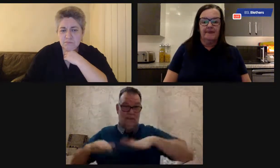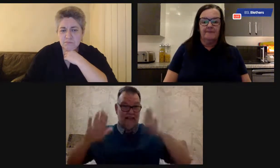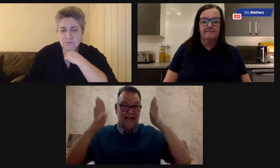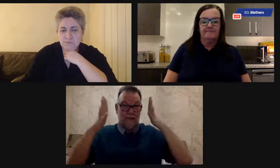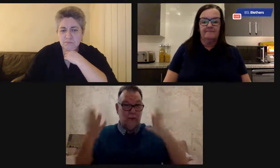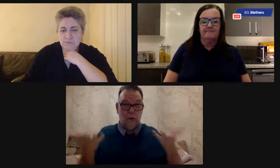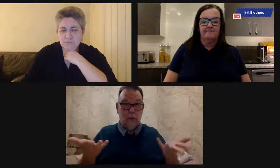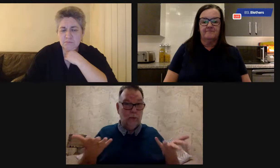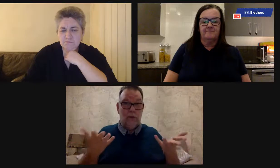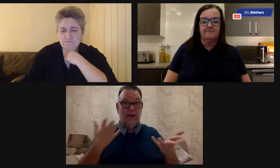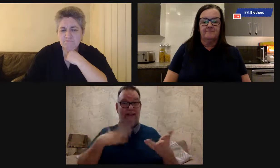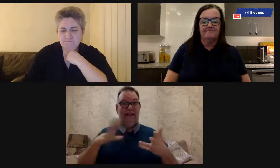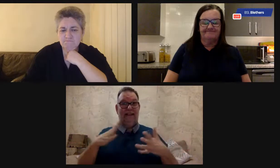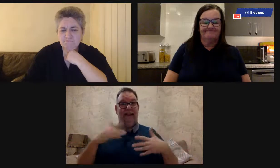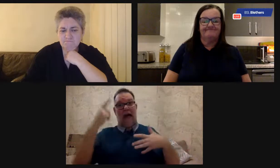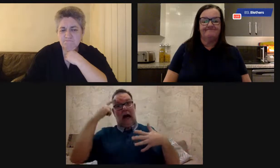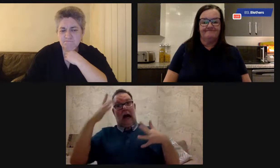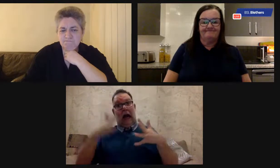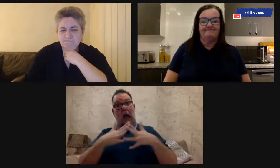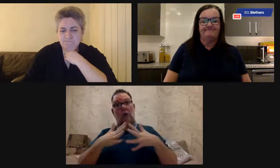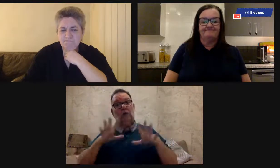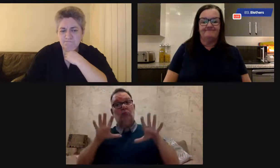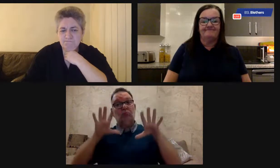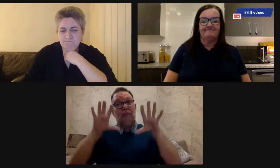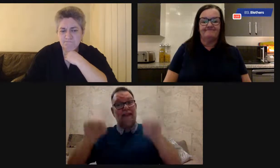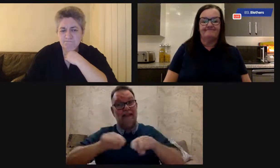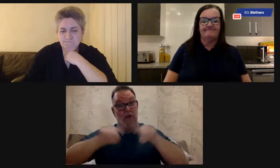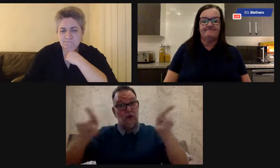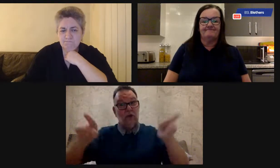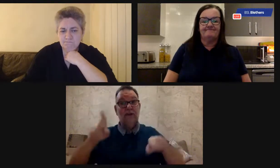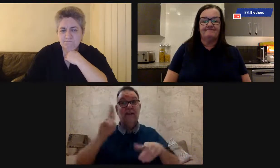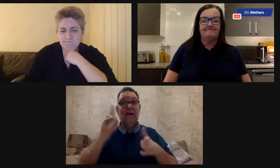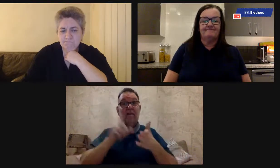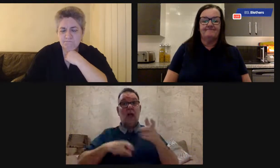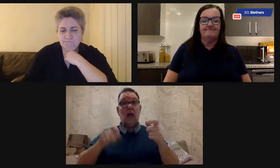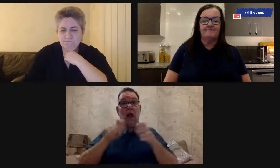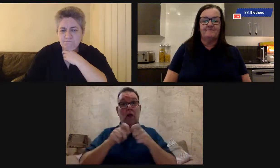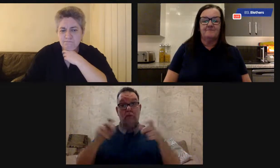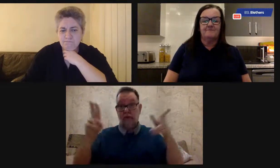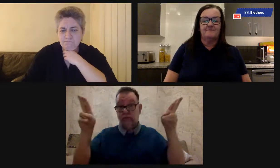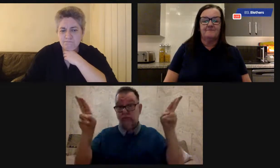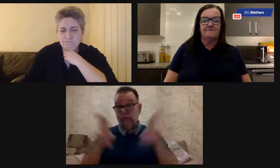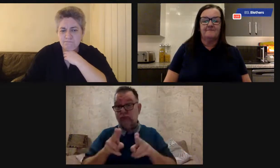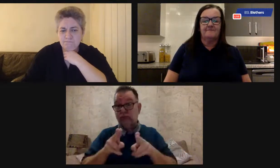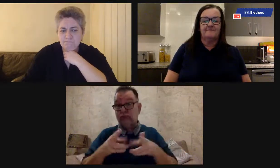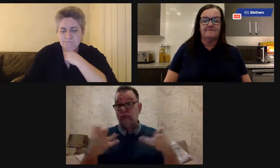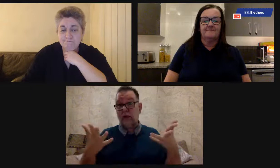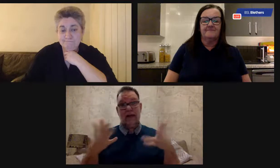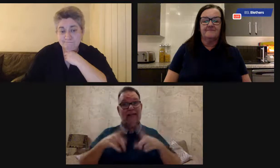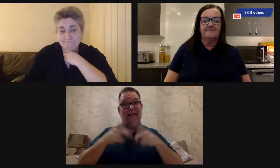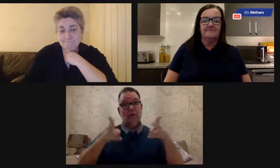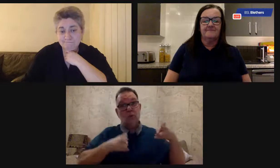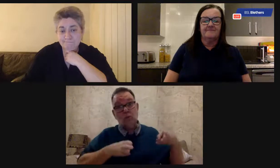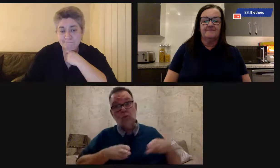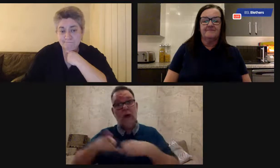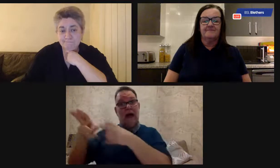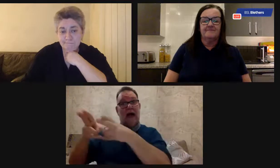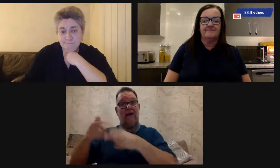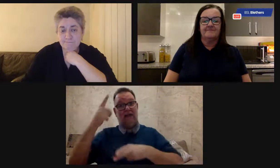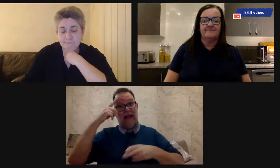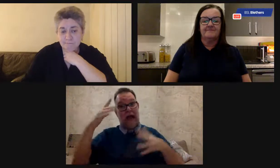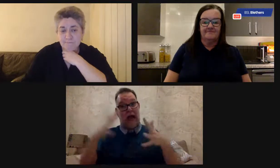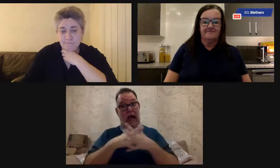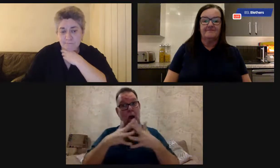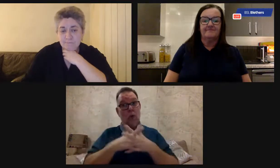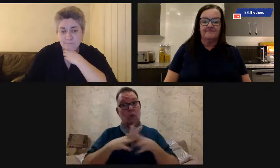So, things like social media and things like that, Facebook's a great tool, so that's how we're going to try and get to